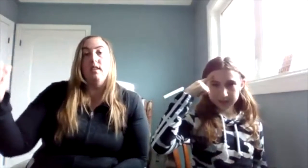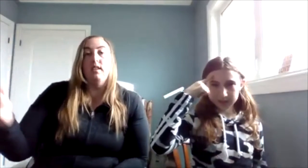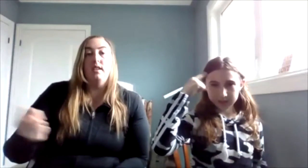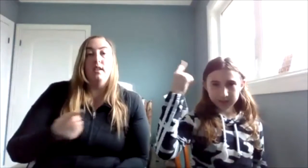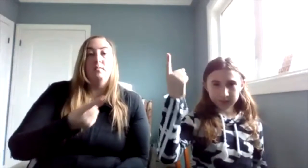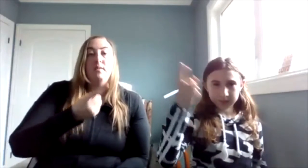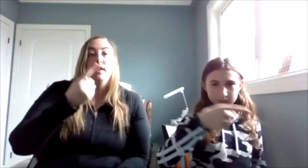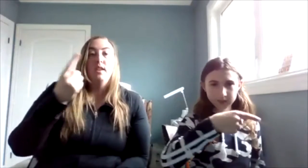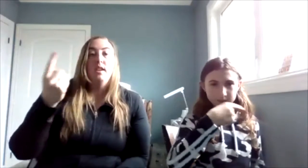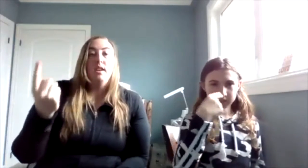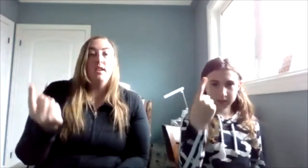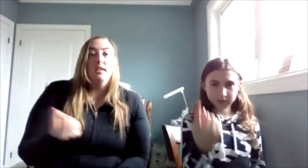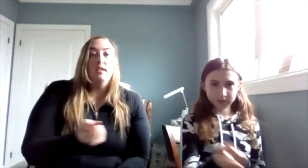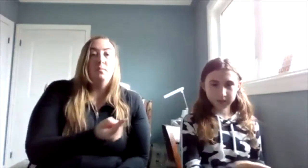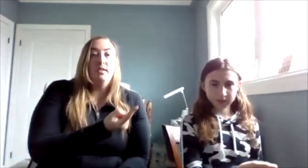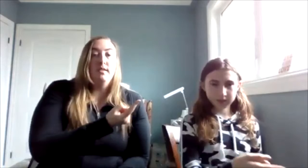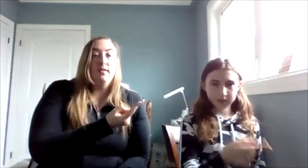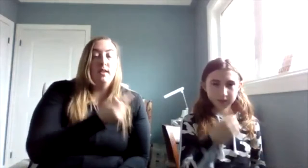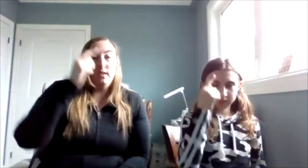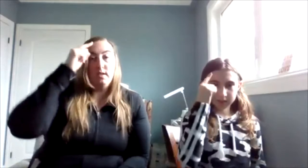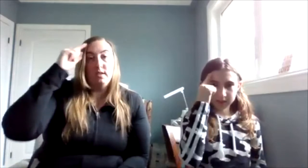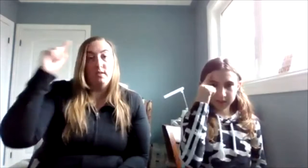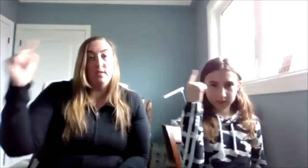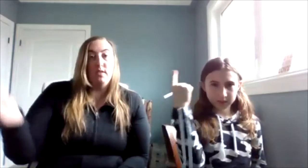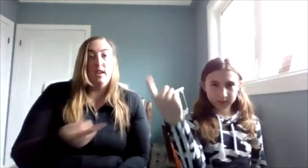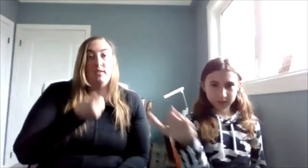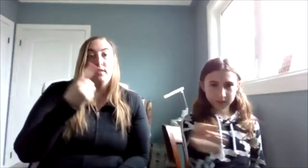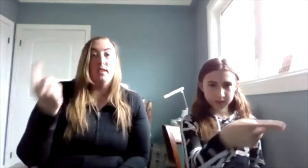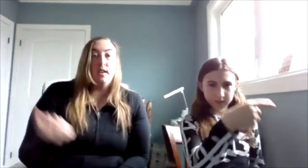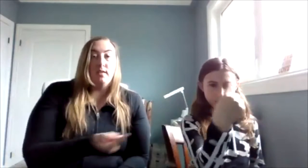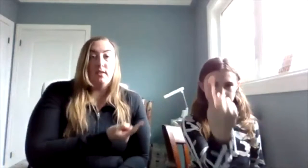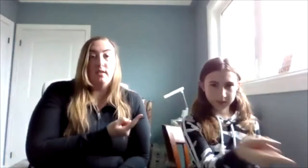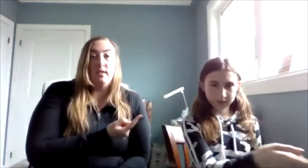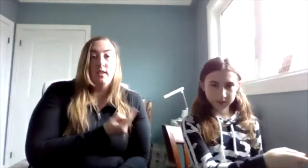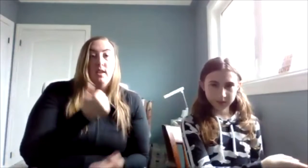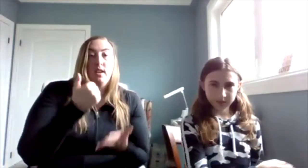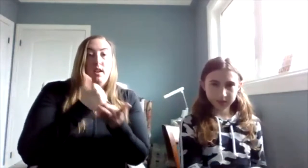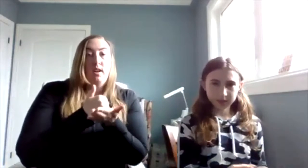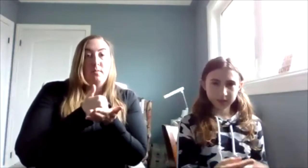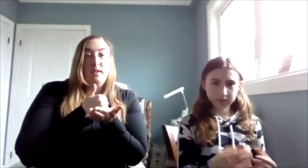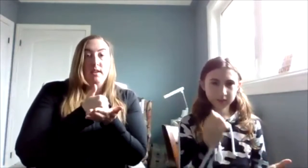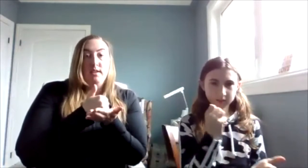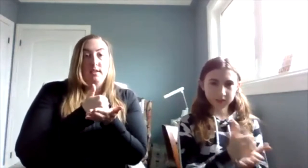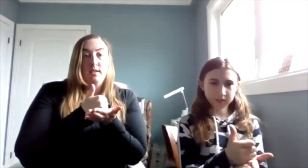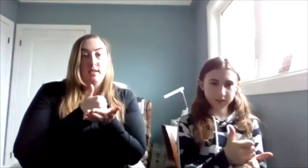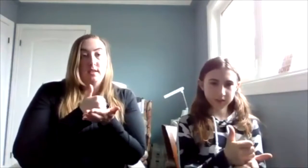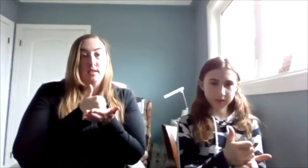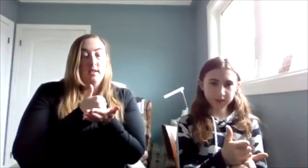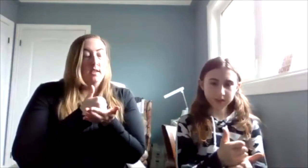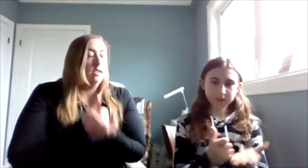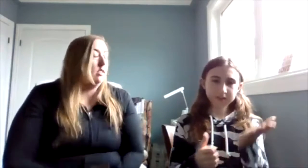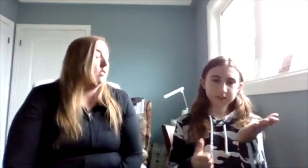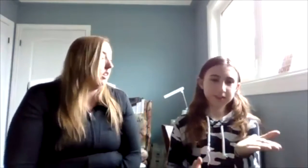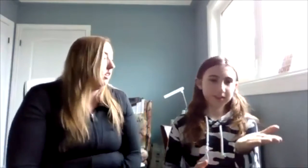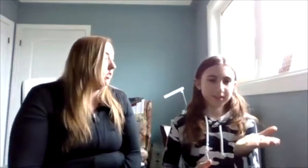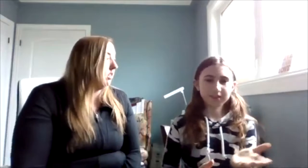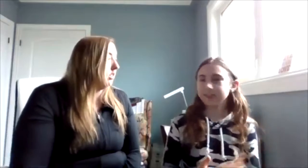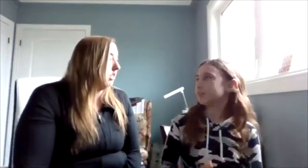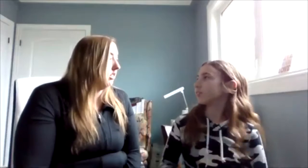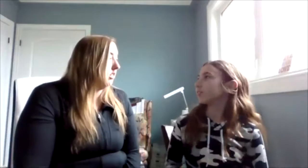you come and it spins in front of you, so forever and ever. Amen. Ready to do it all together?